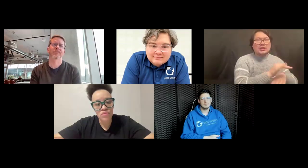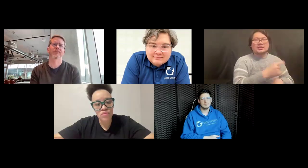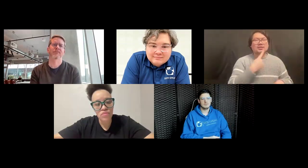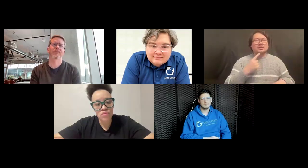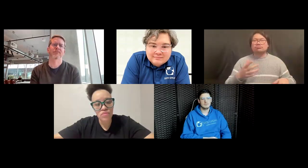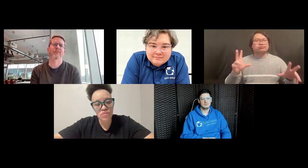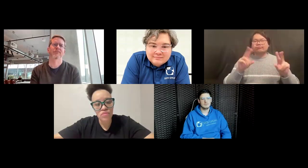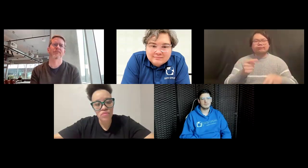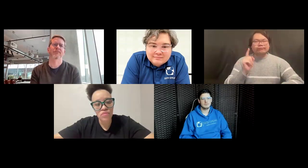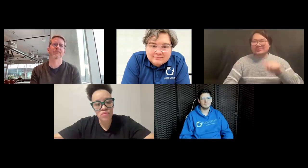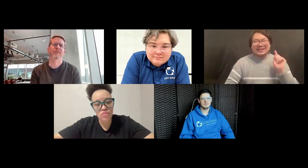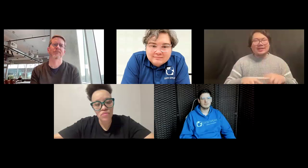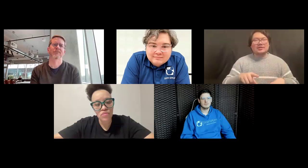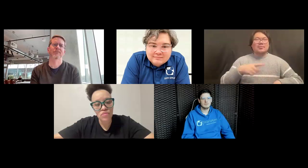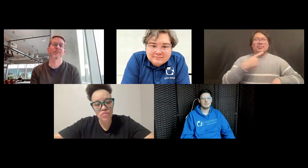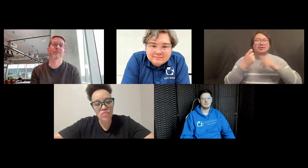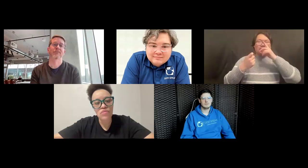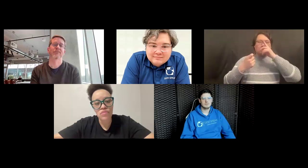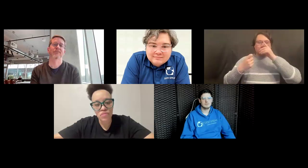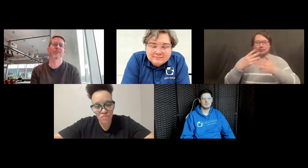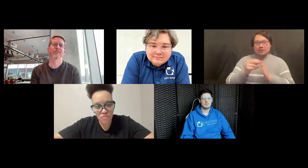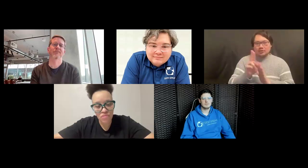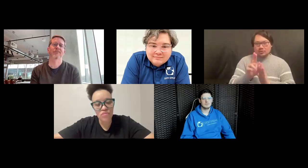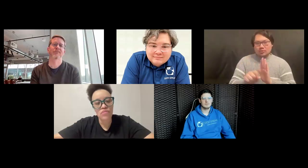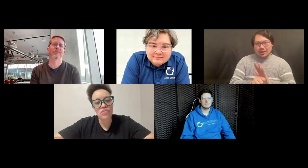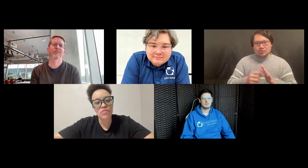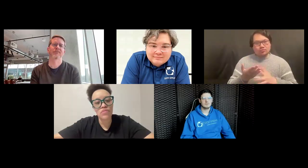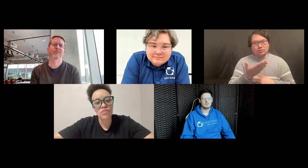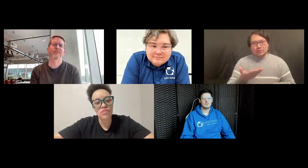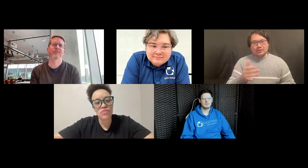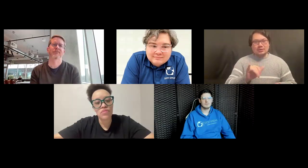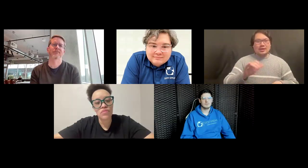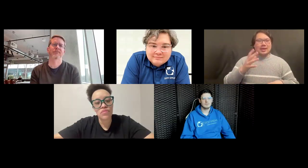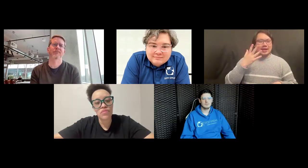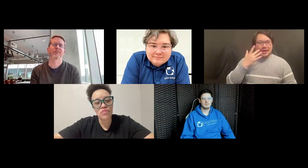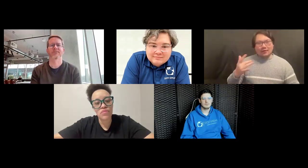disseminate it. We have laws and policies in place, so we're protected in that sense of being able to say no.